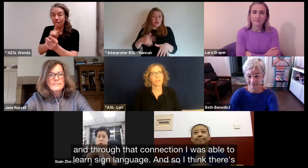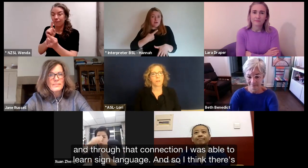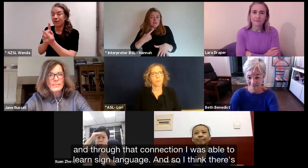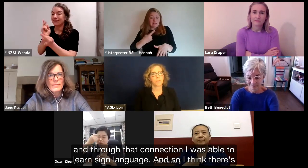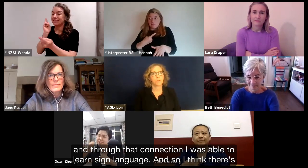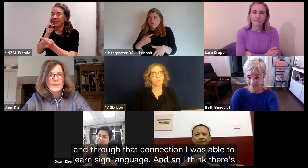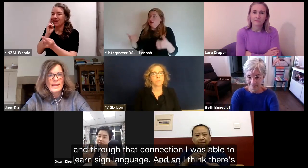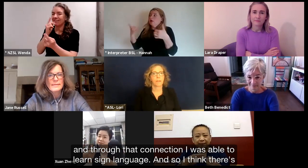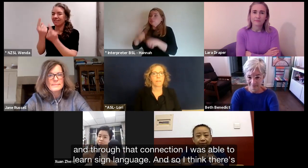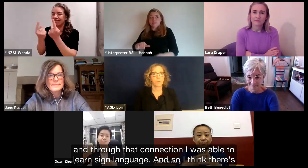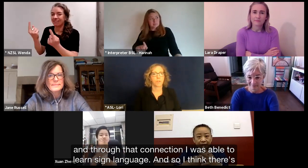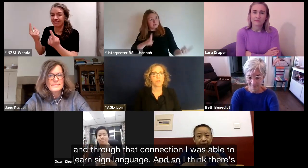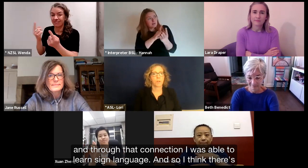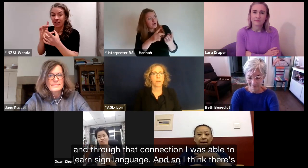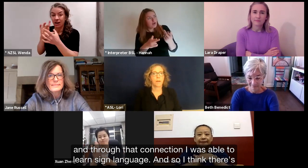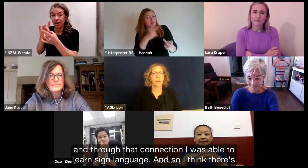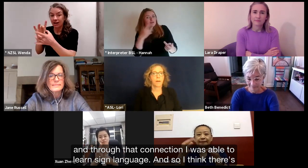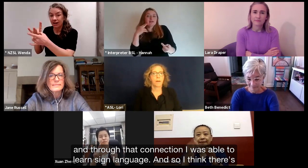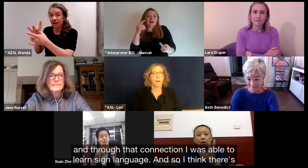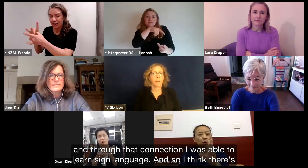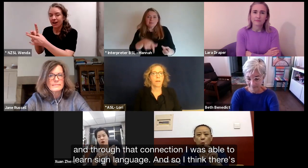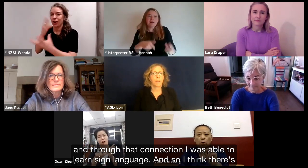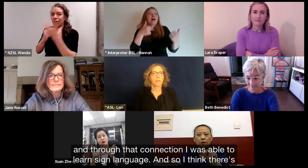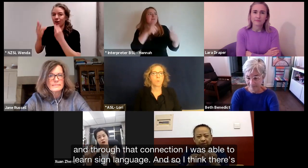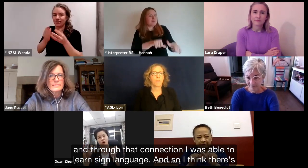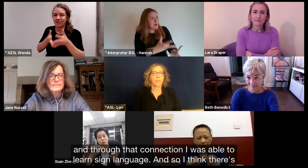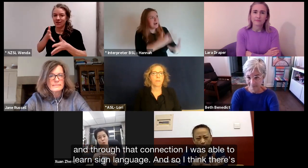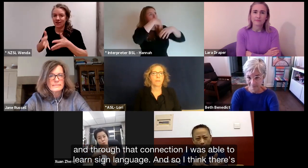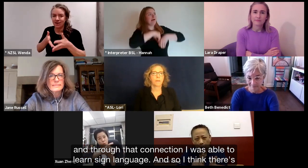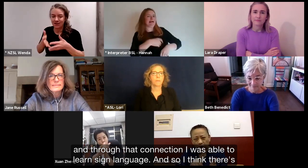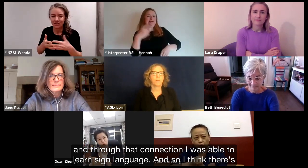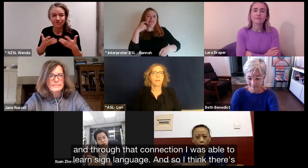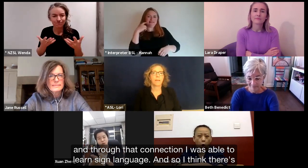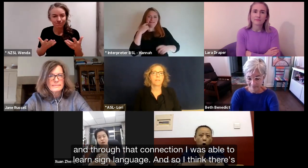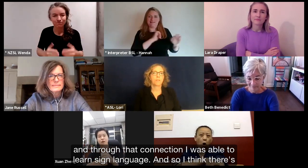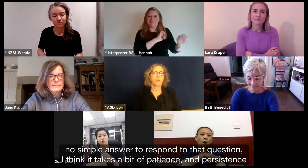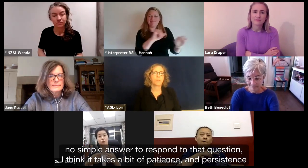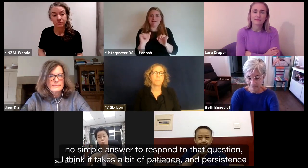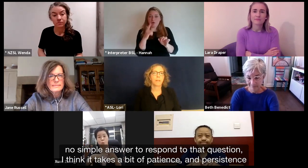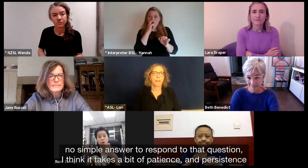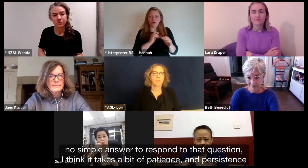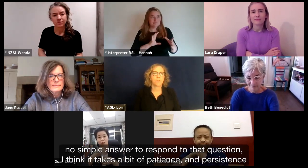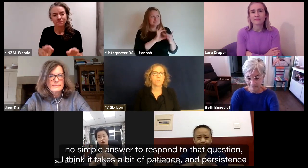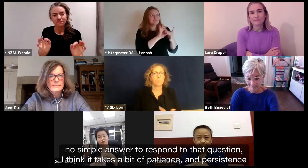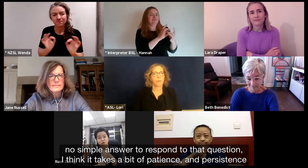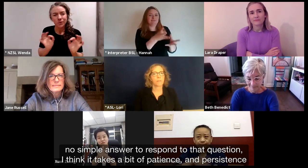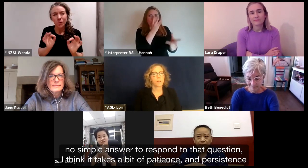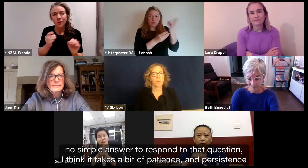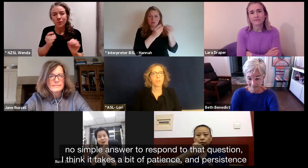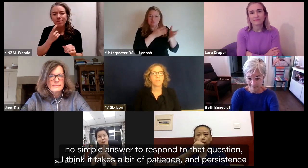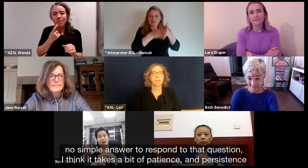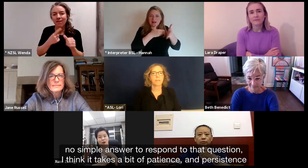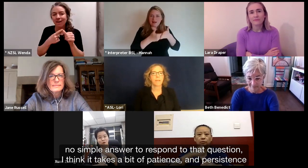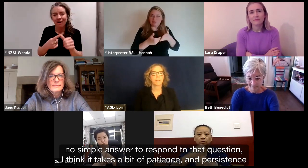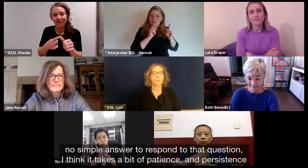that connection, I was able to learn sign language. And so, I think there's no simple answer to respond to